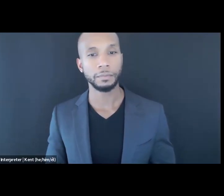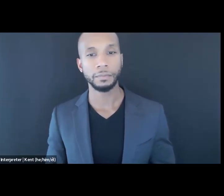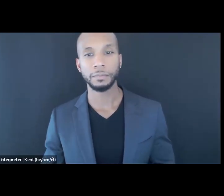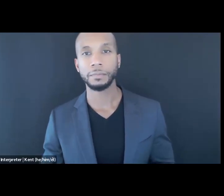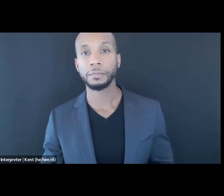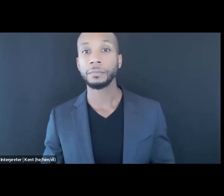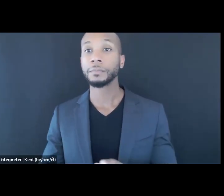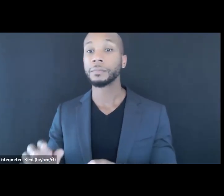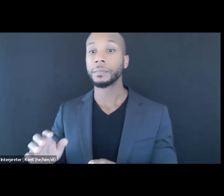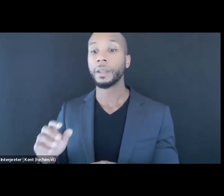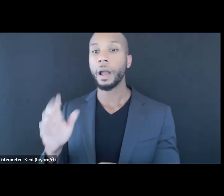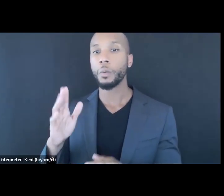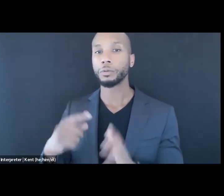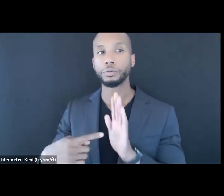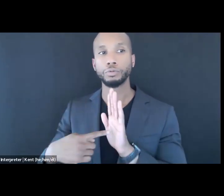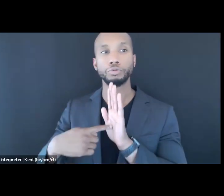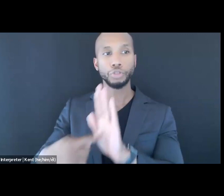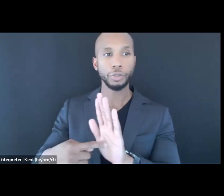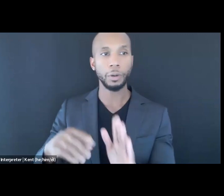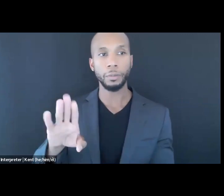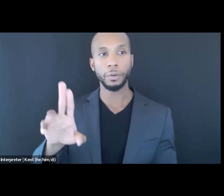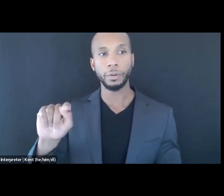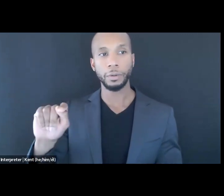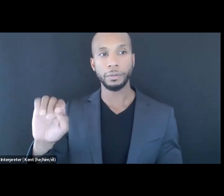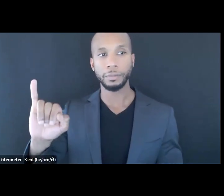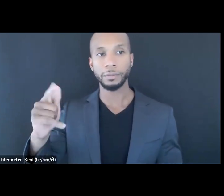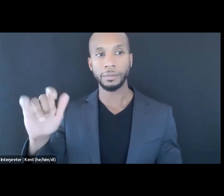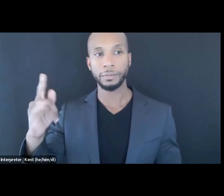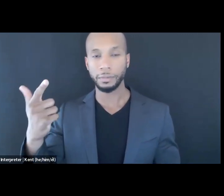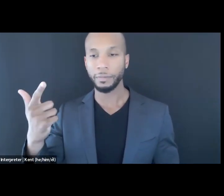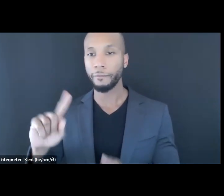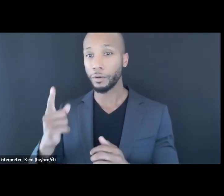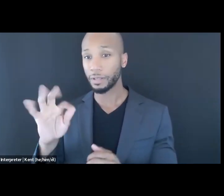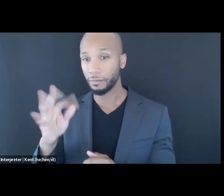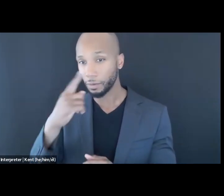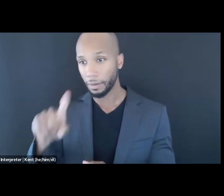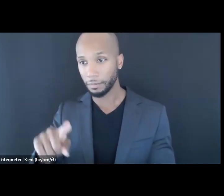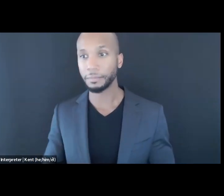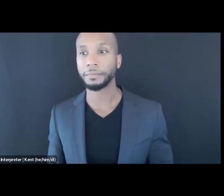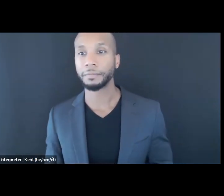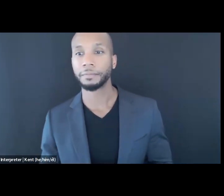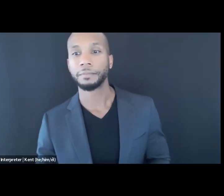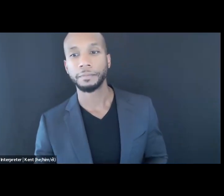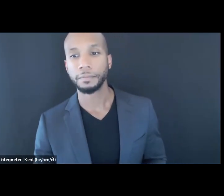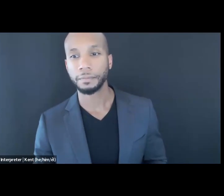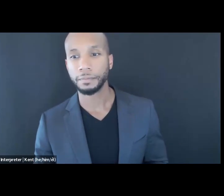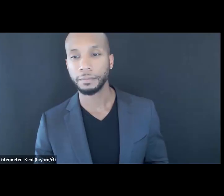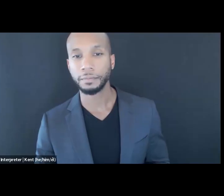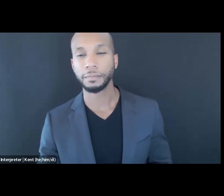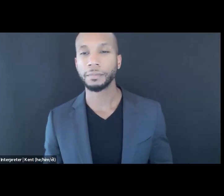I'm gonna play the Buttigieg one first, if that's still good. Let me